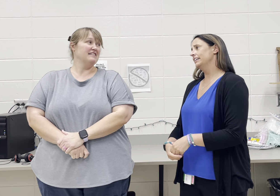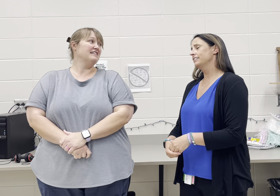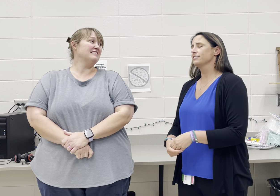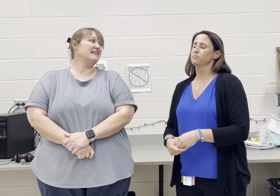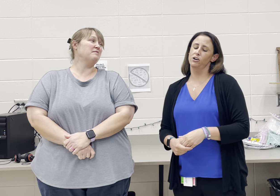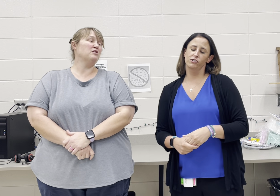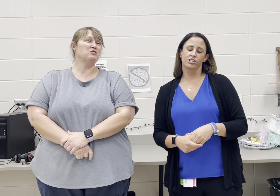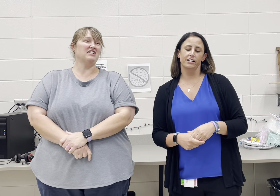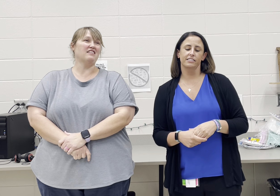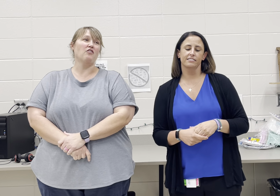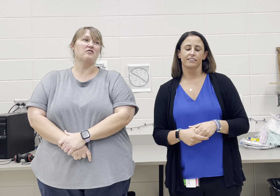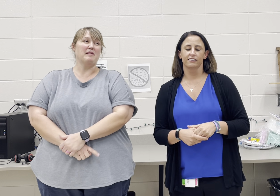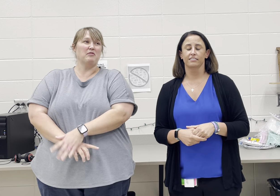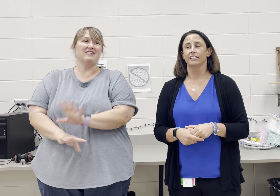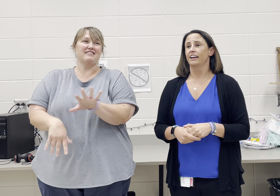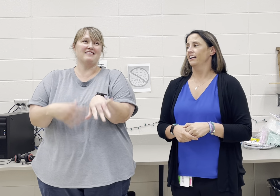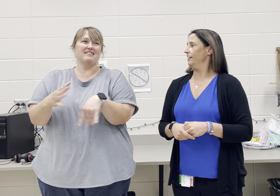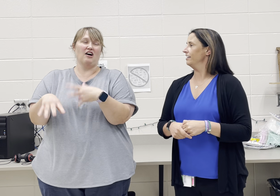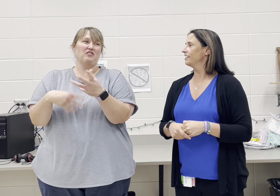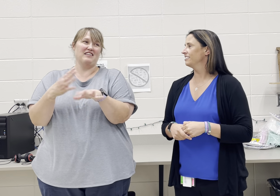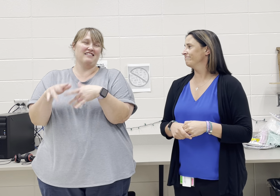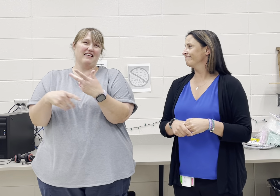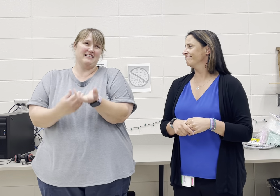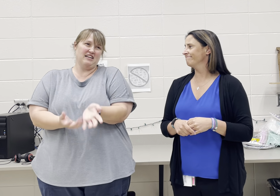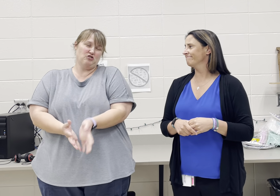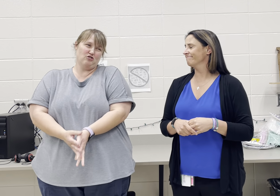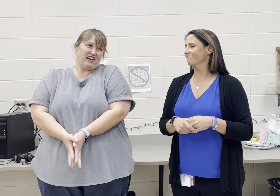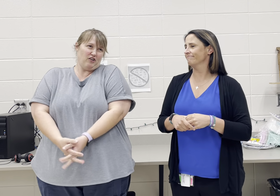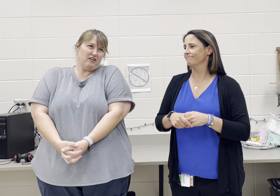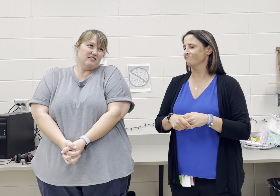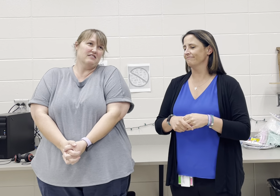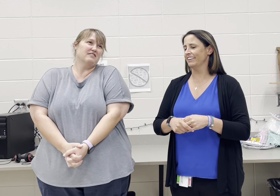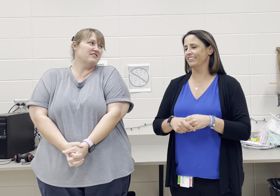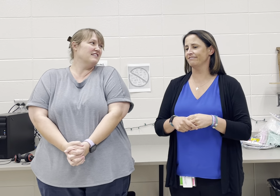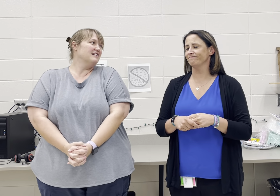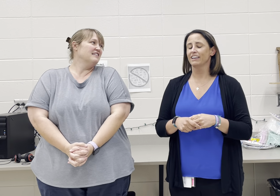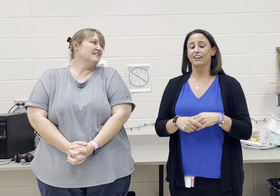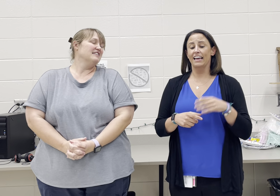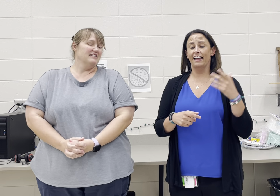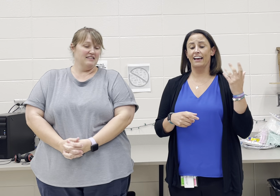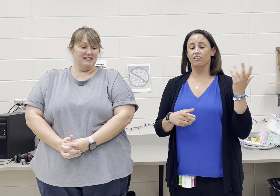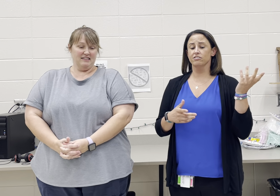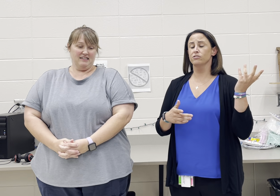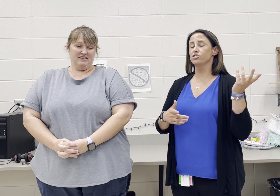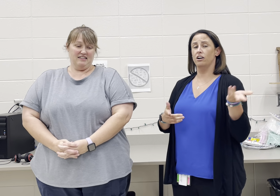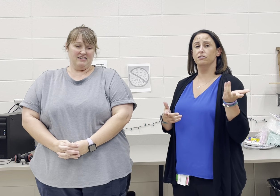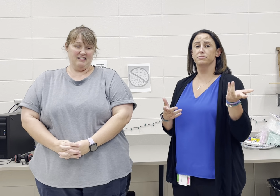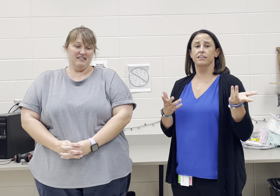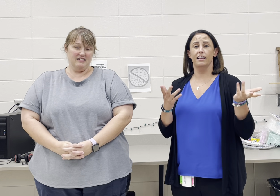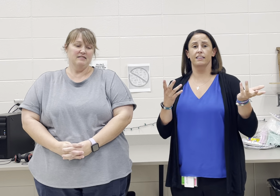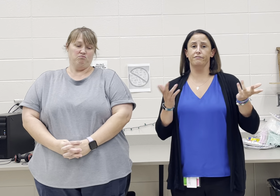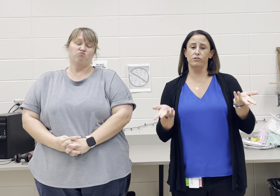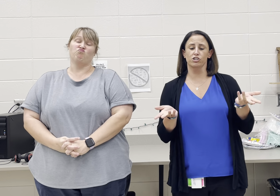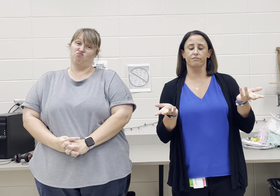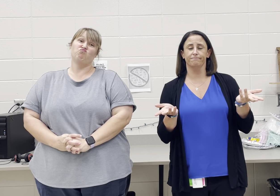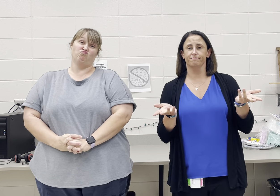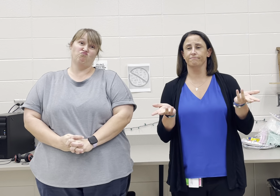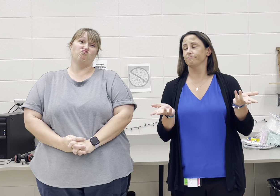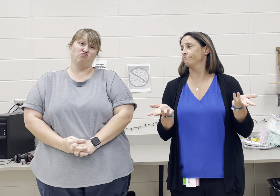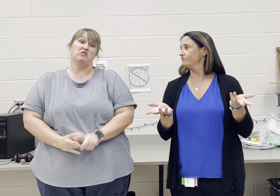feelings, emotions, all those things that like teenagers are scared of. Yeah, and also jobs and the future. What you